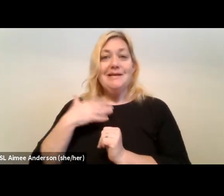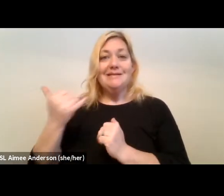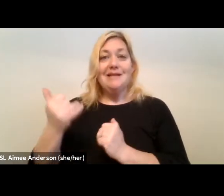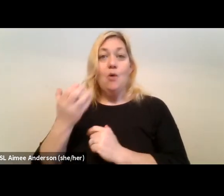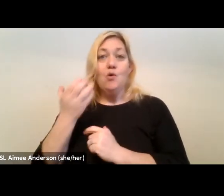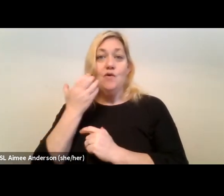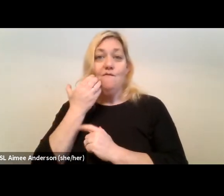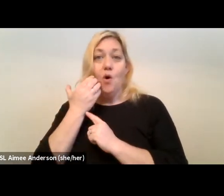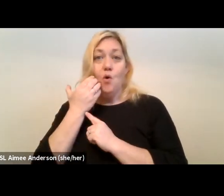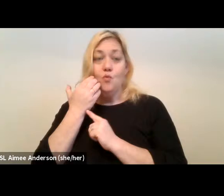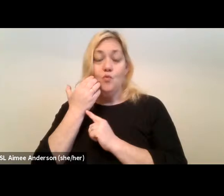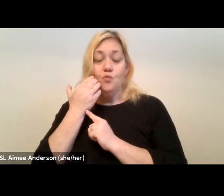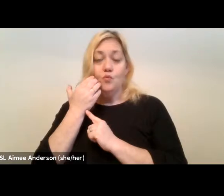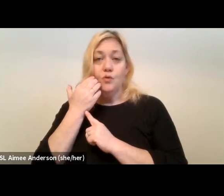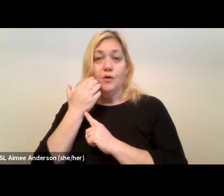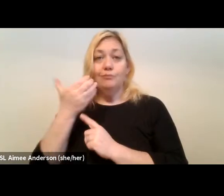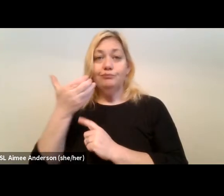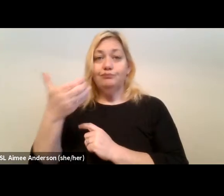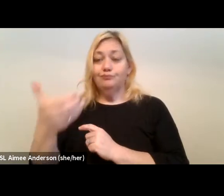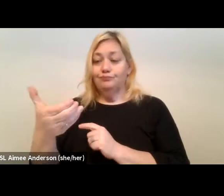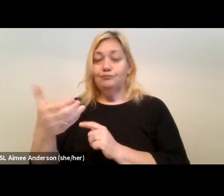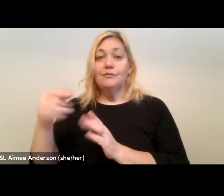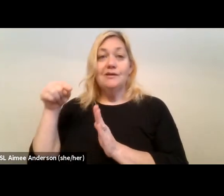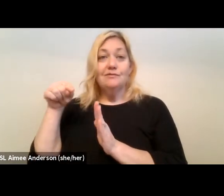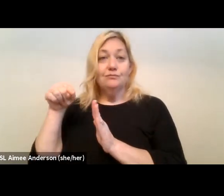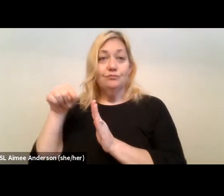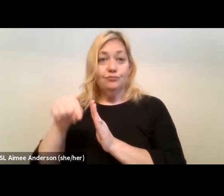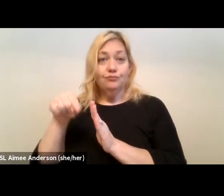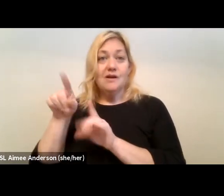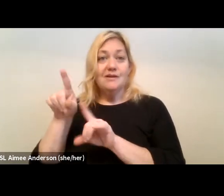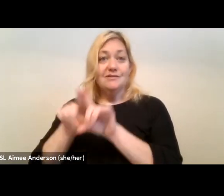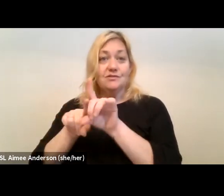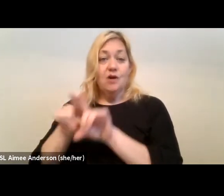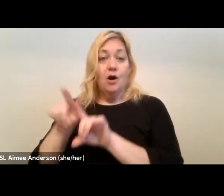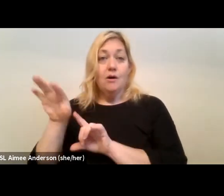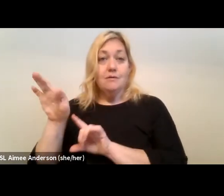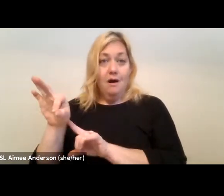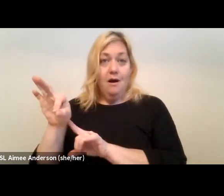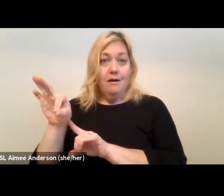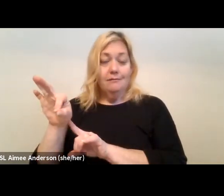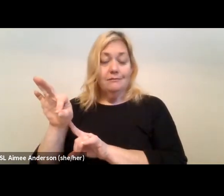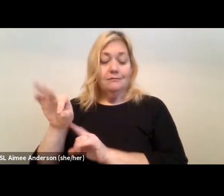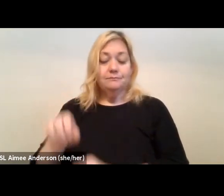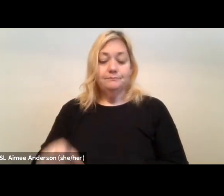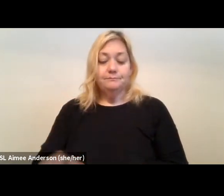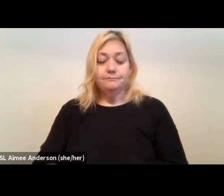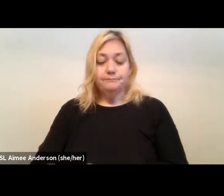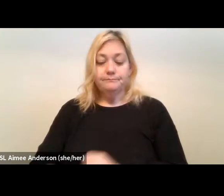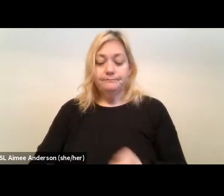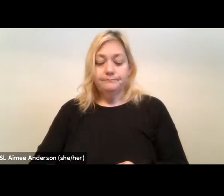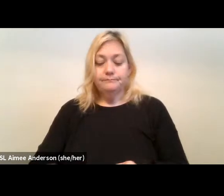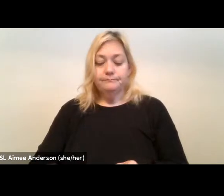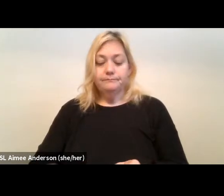let's lower all hands. And if you're against the amendment and joining us by phone, please press *9.